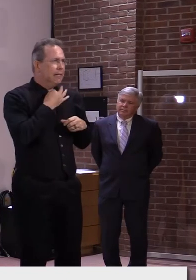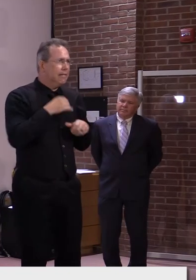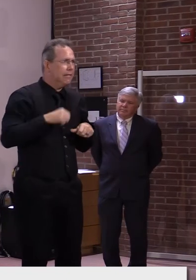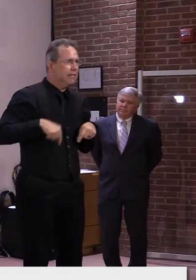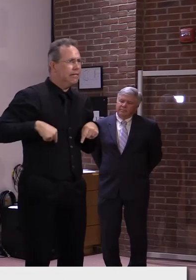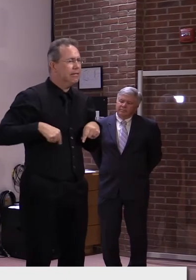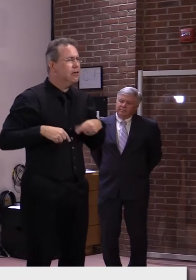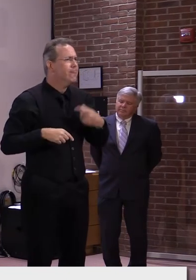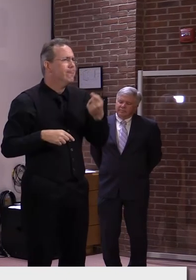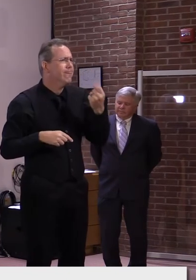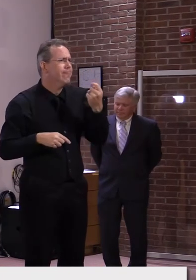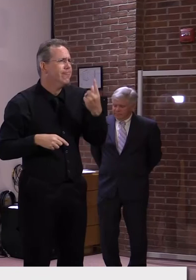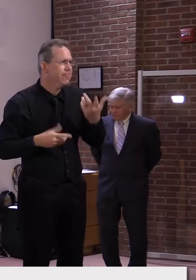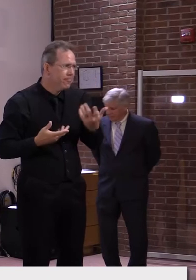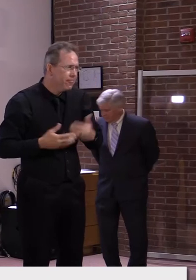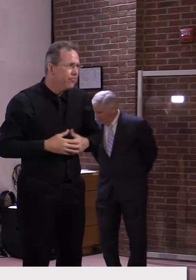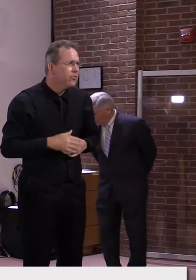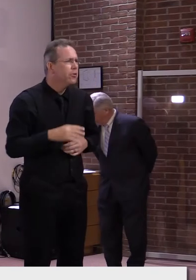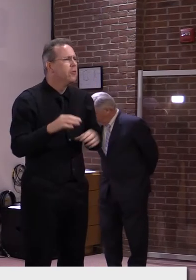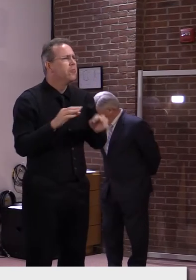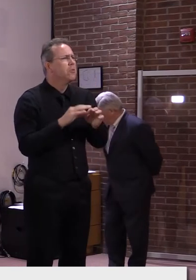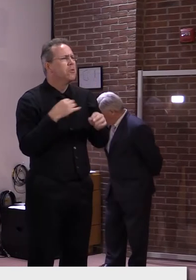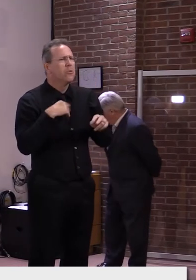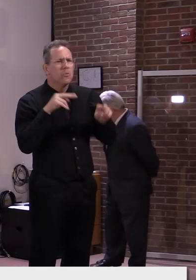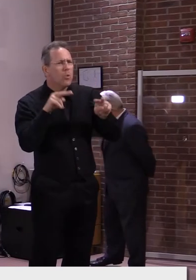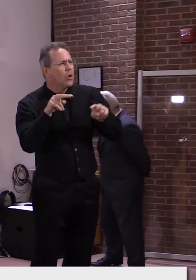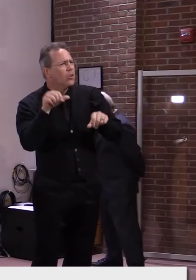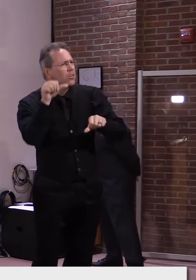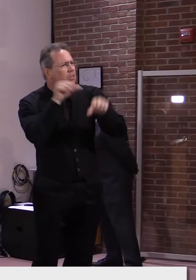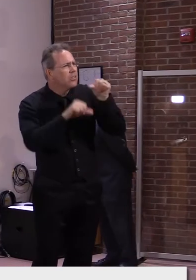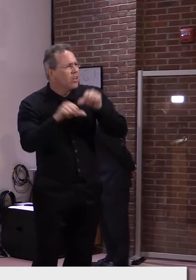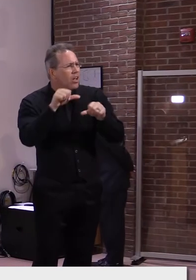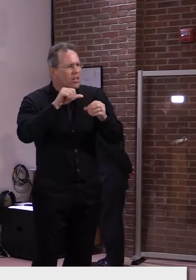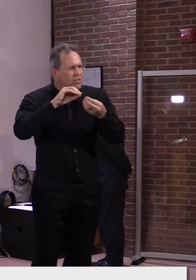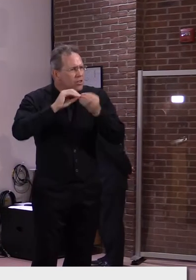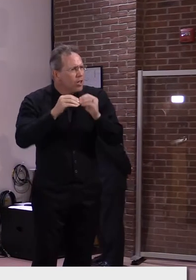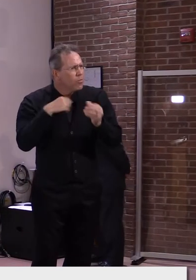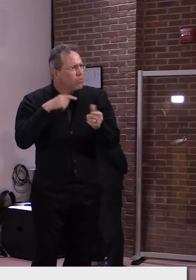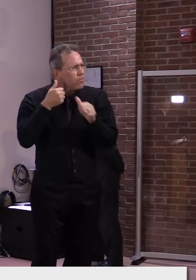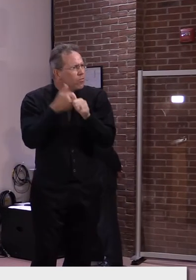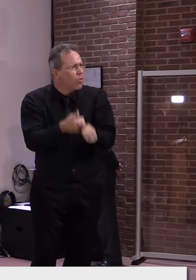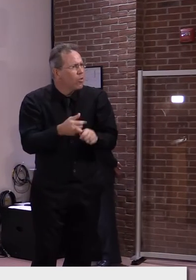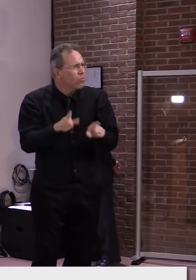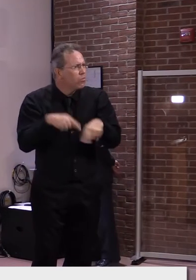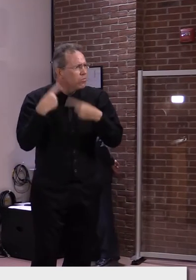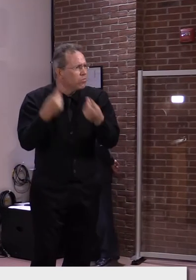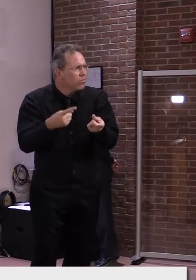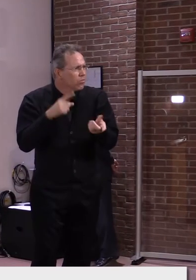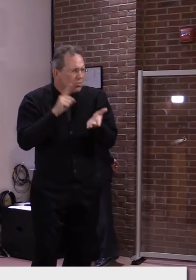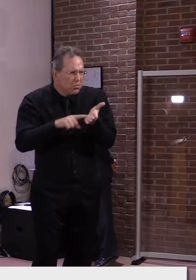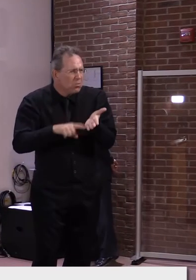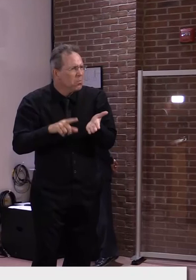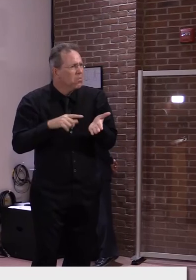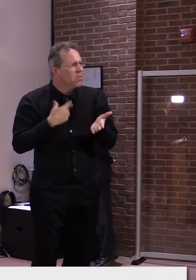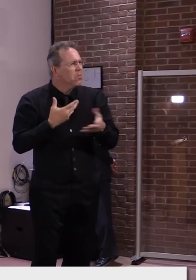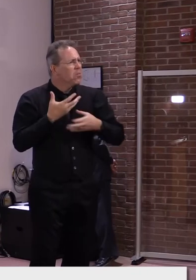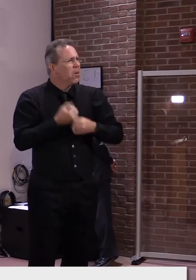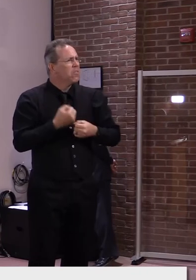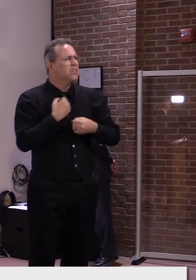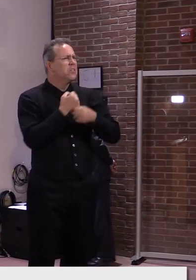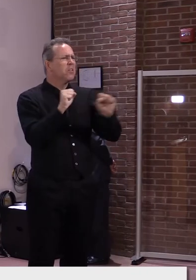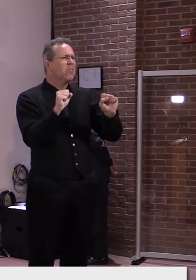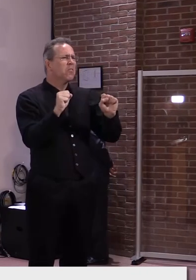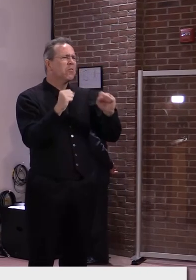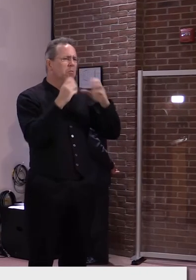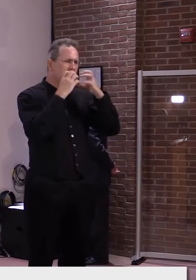science and the data, and the science tells us that if you're vaccinated, it's okay. But I think people need to be given